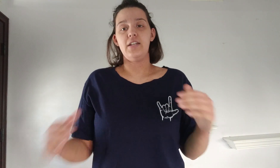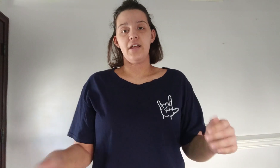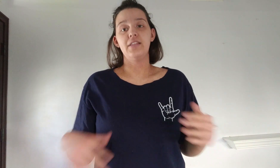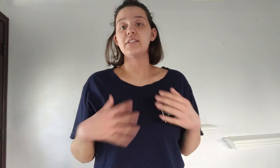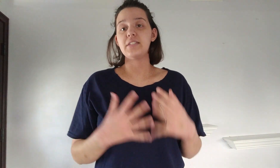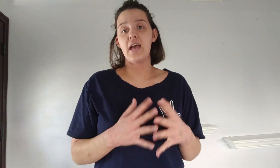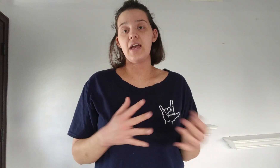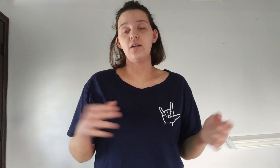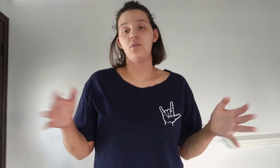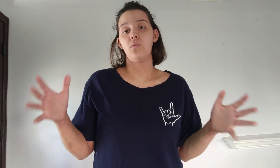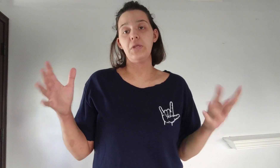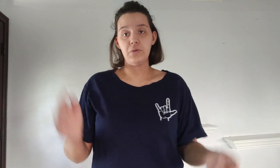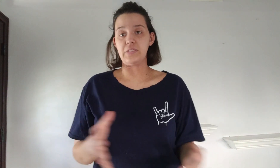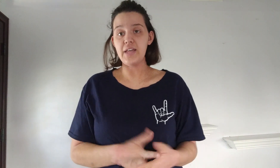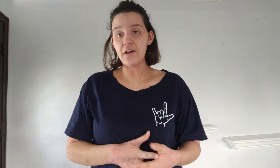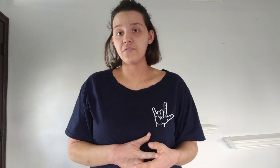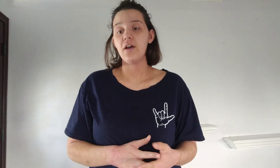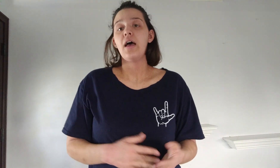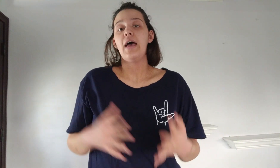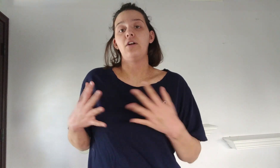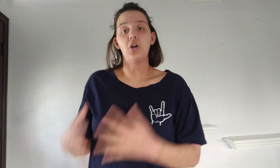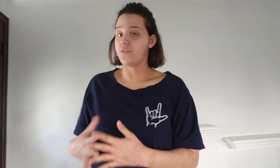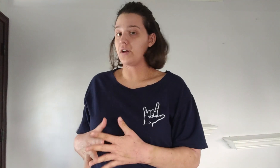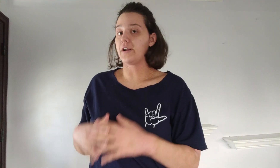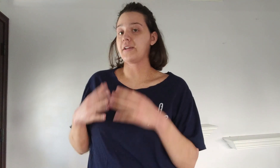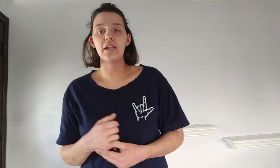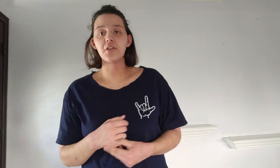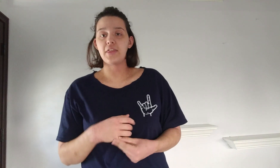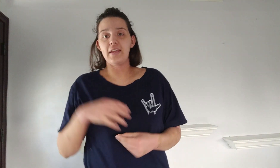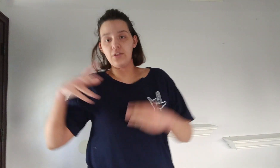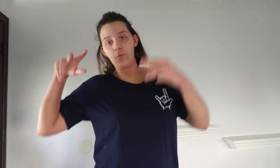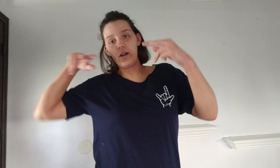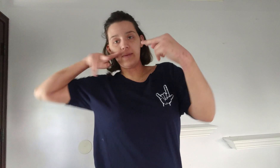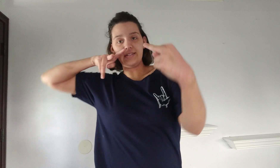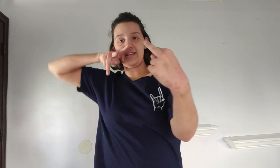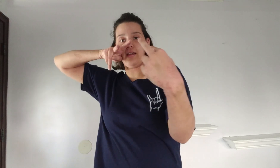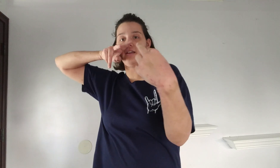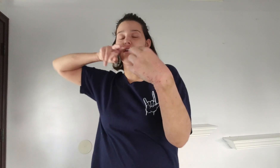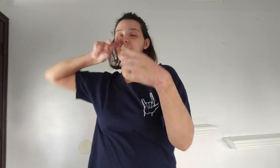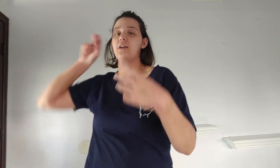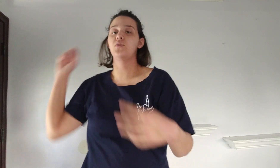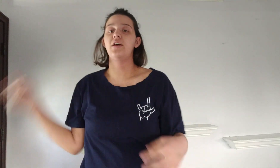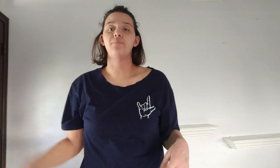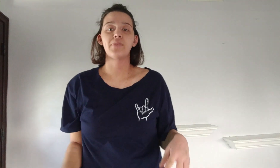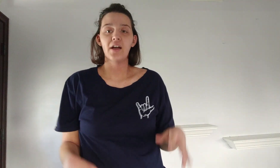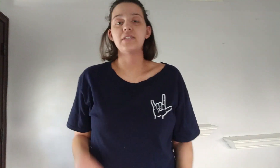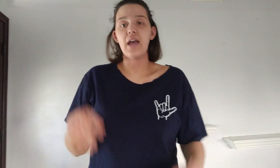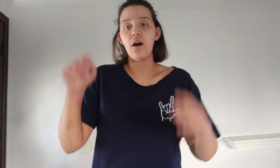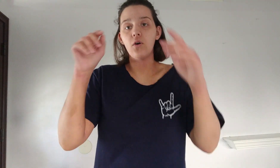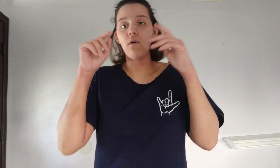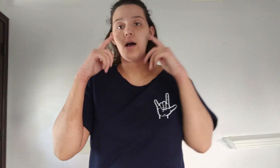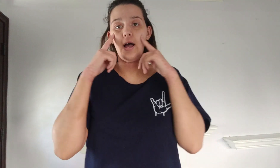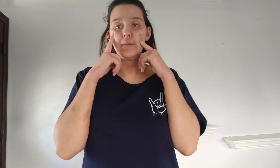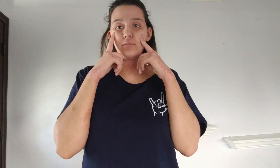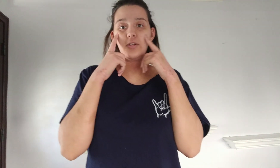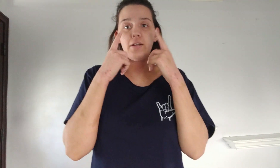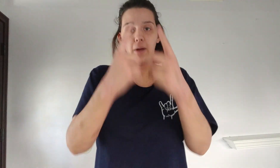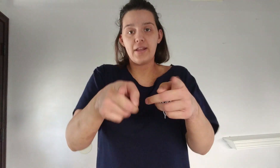in this day, we use deaf and hard of hearing. And another thing, you want to maintain eye contact with them. See how I'm looking right